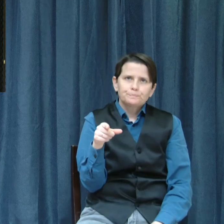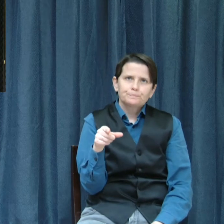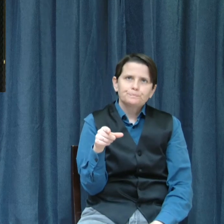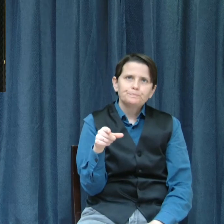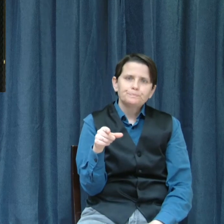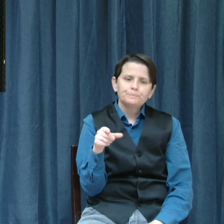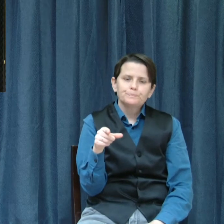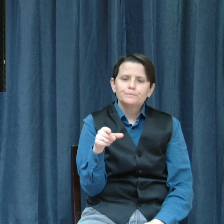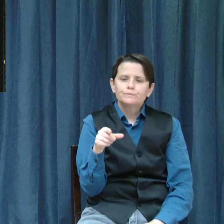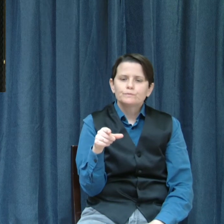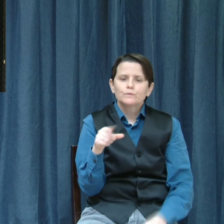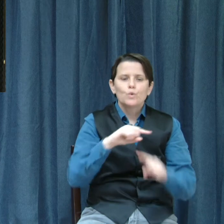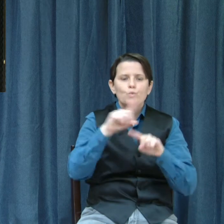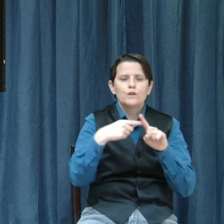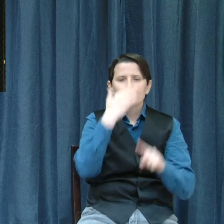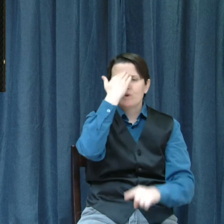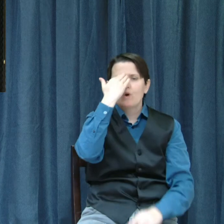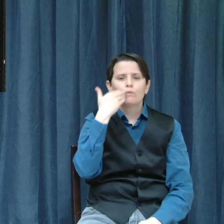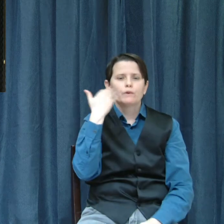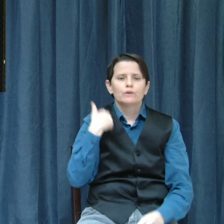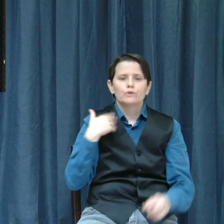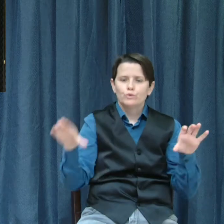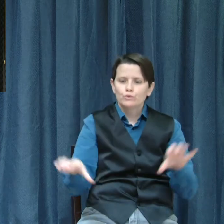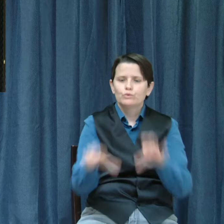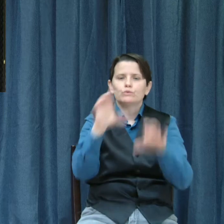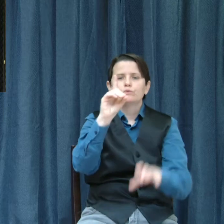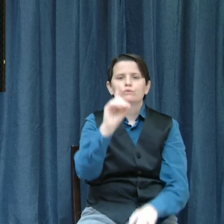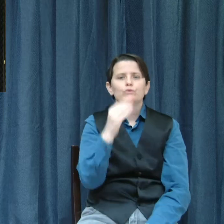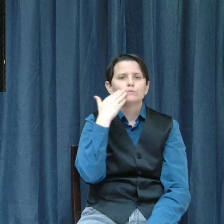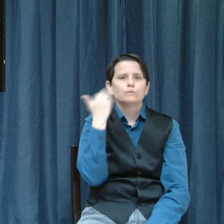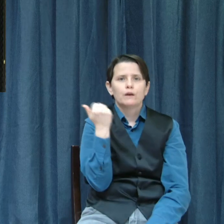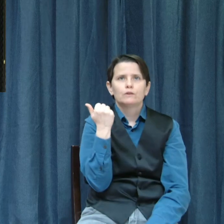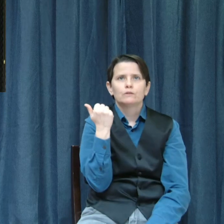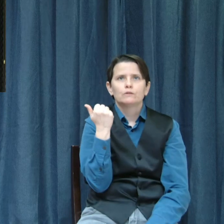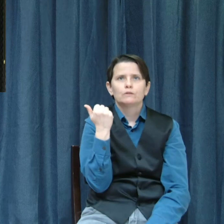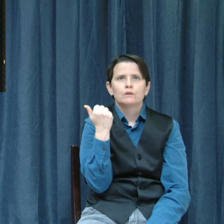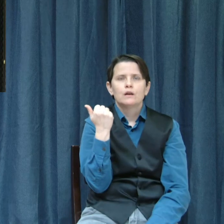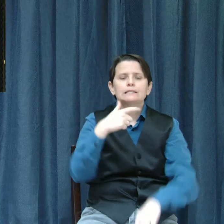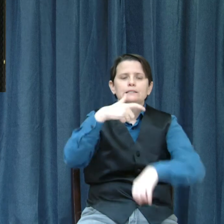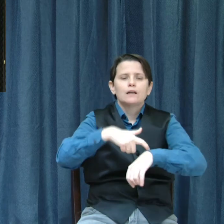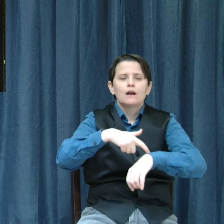when you know better, you do better. It's time to know better.